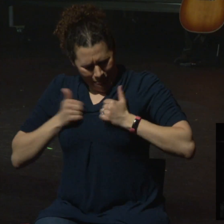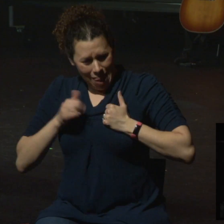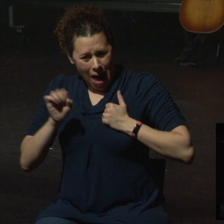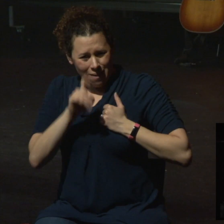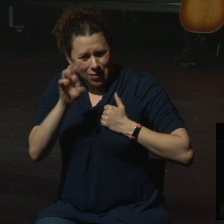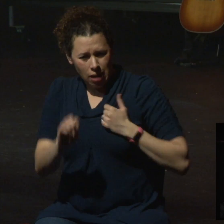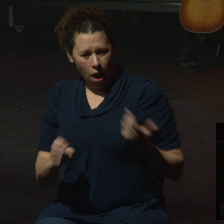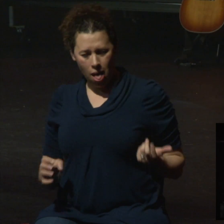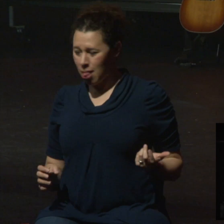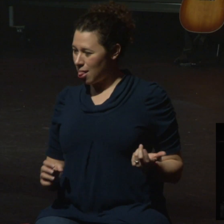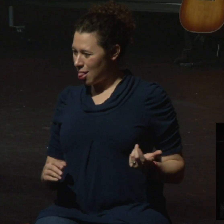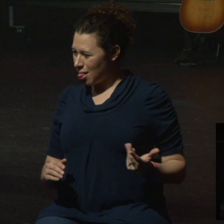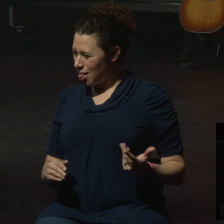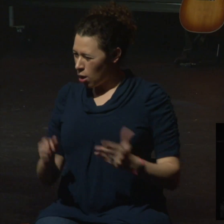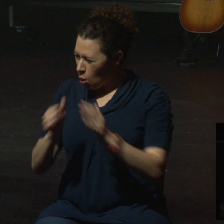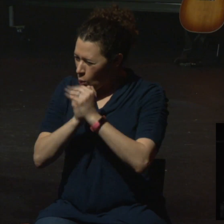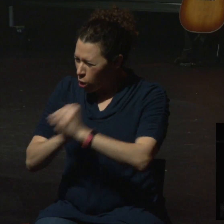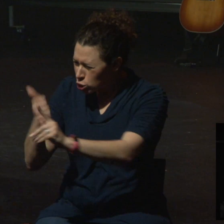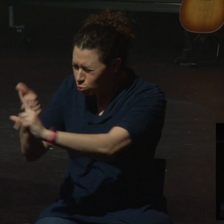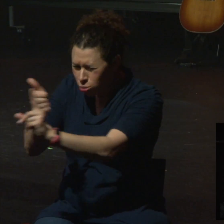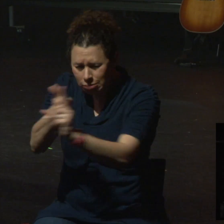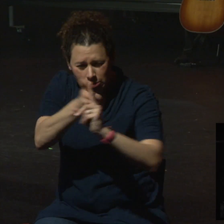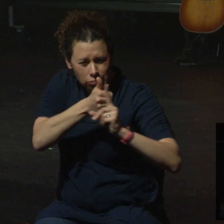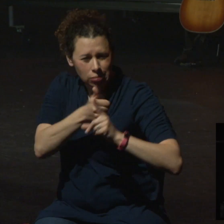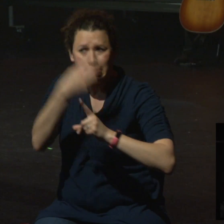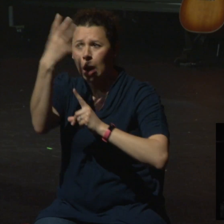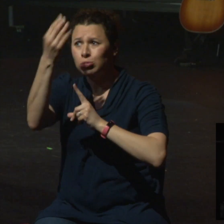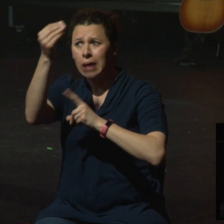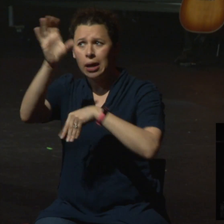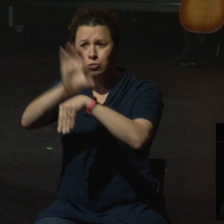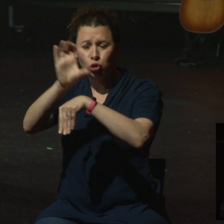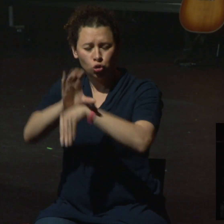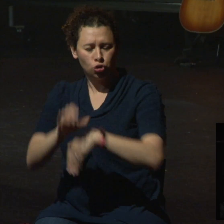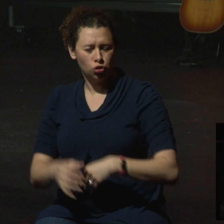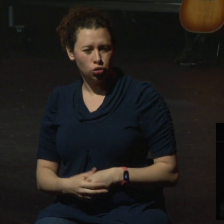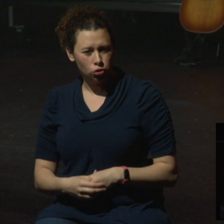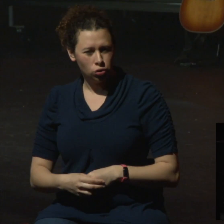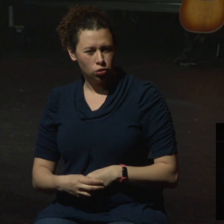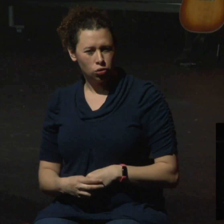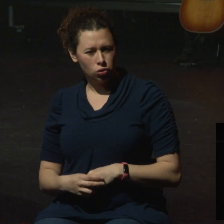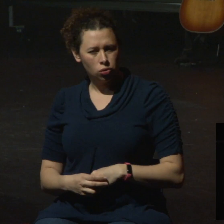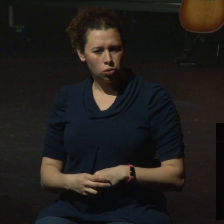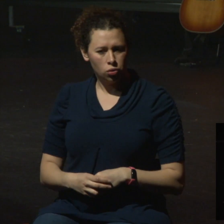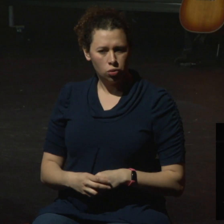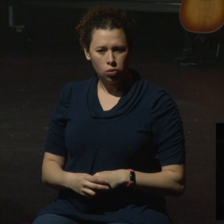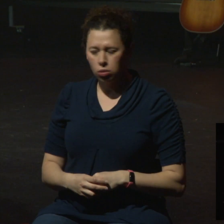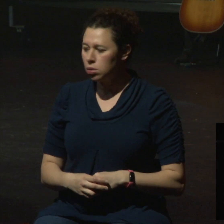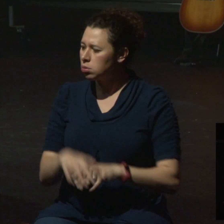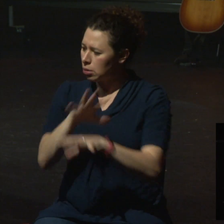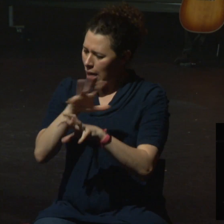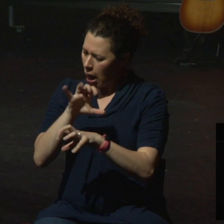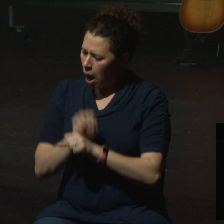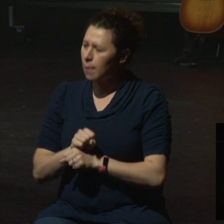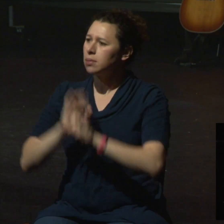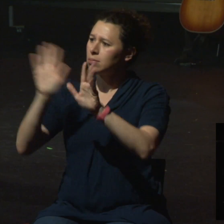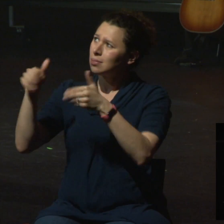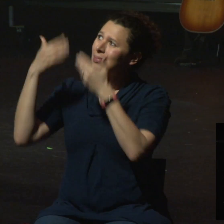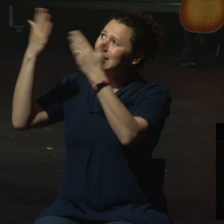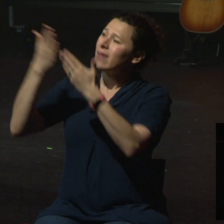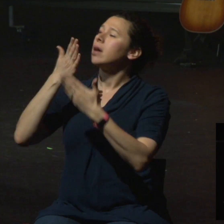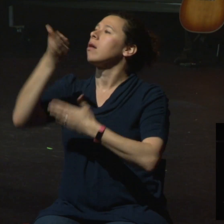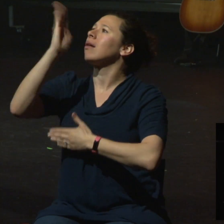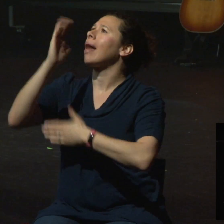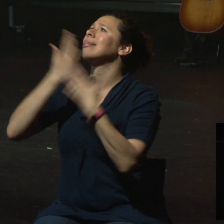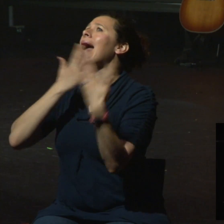thing on your own, outside of the church walls. Get in the habit of giving God thanks. Get